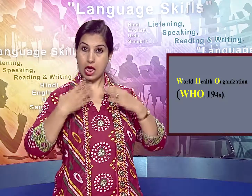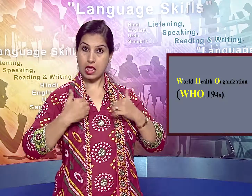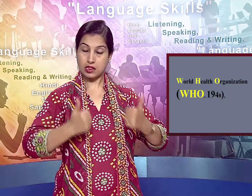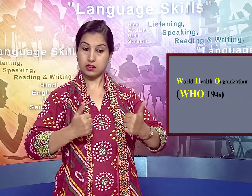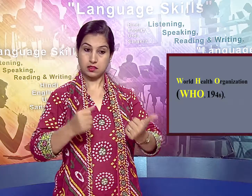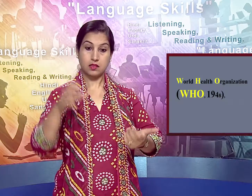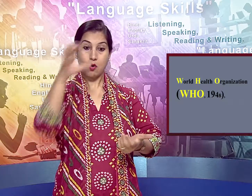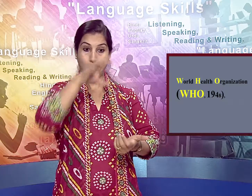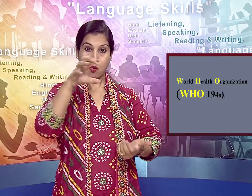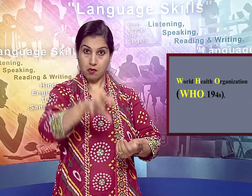health organization.